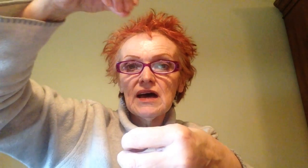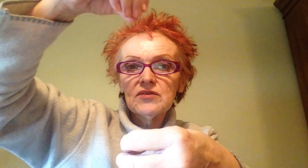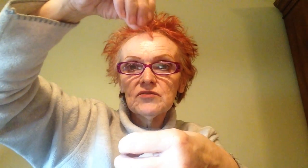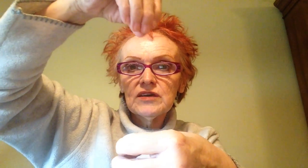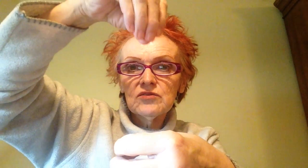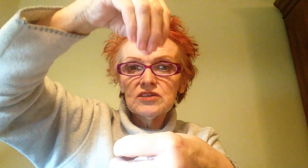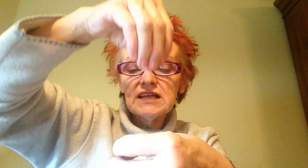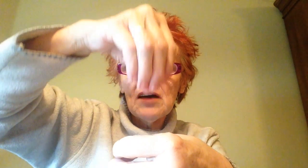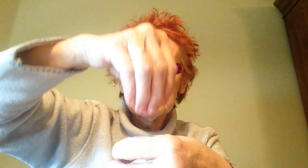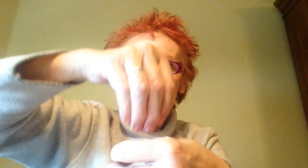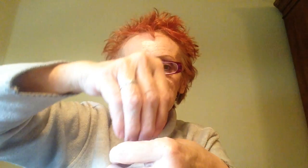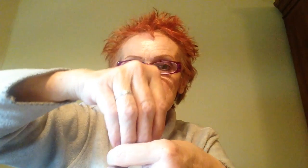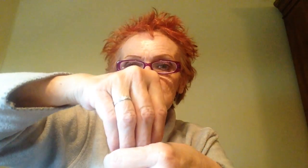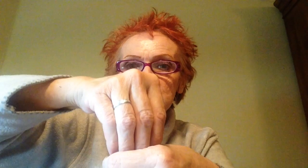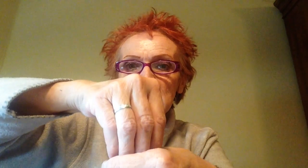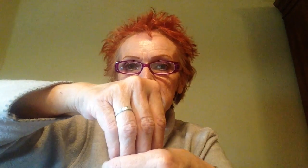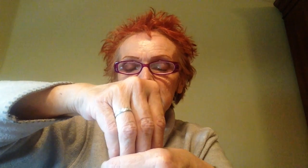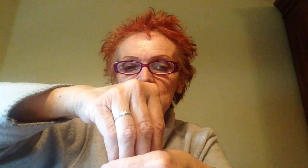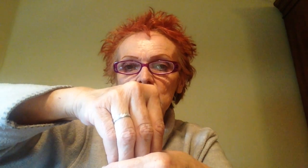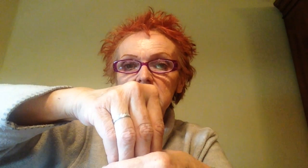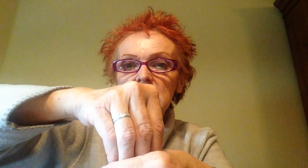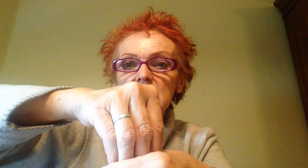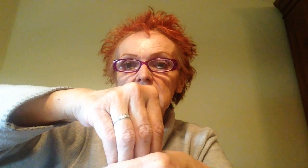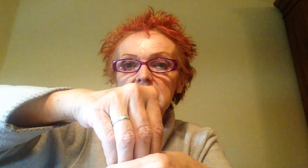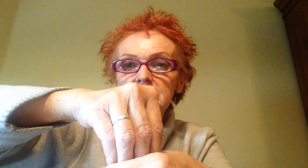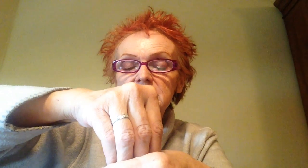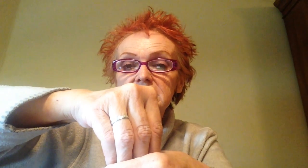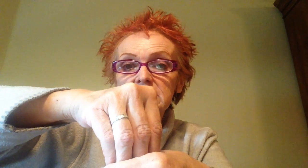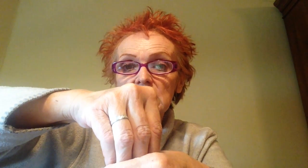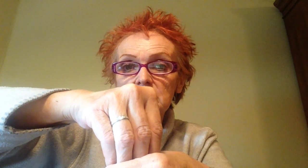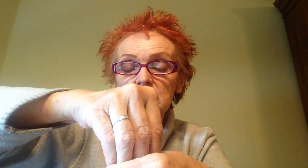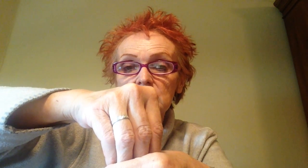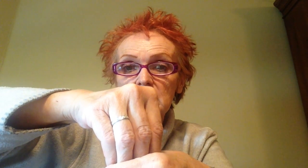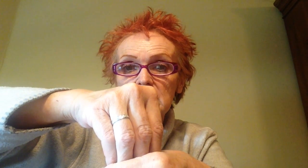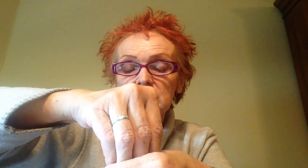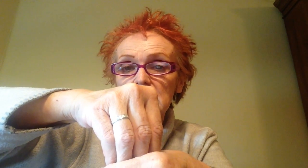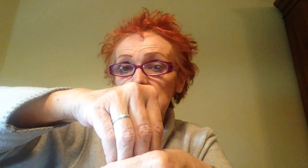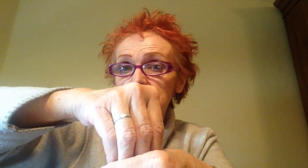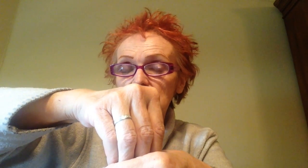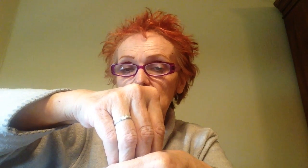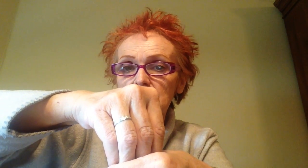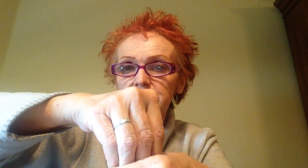other fingers down into that little C shape you've made, or that closed O.